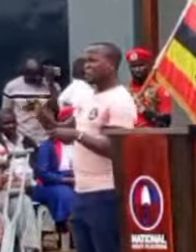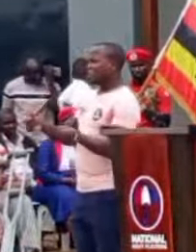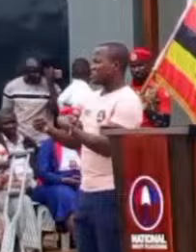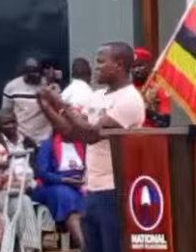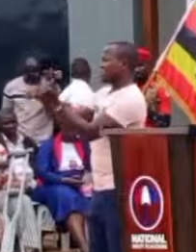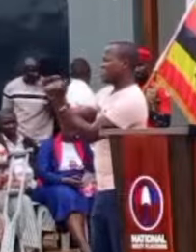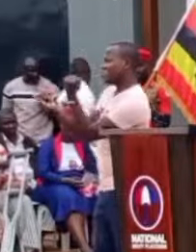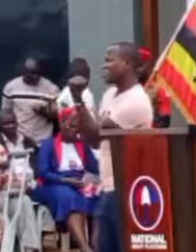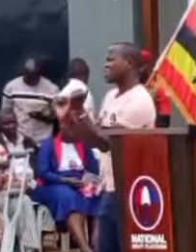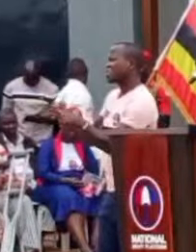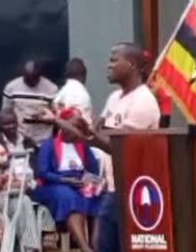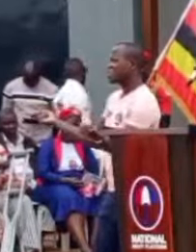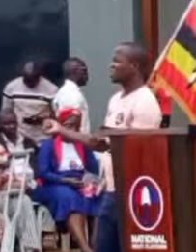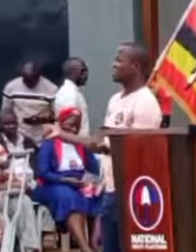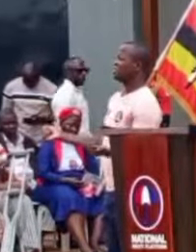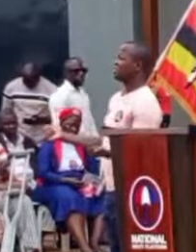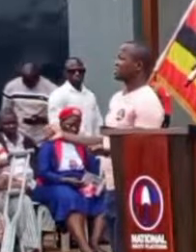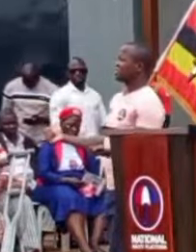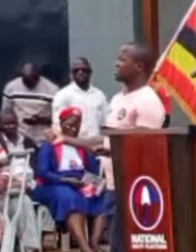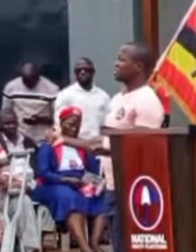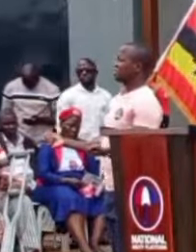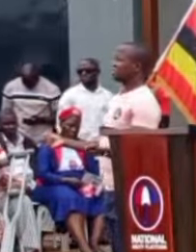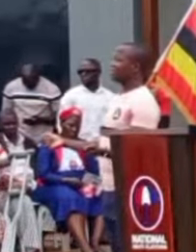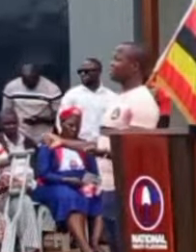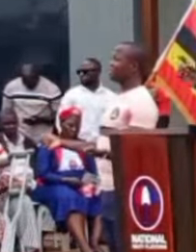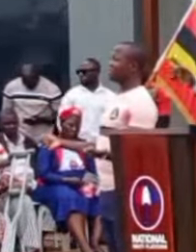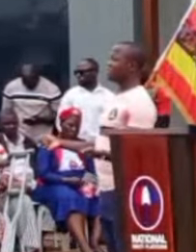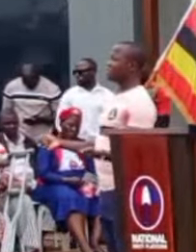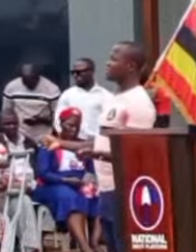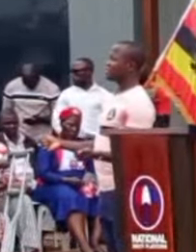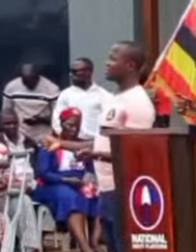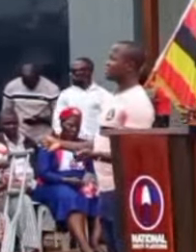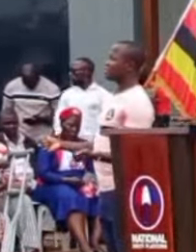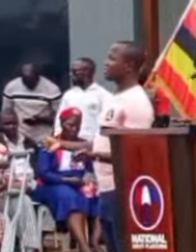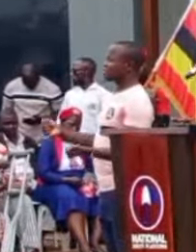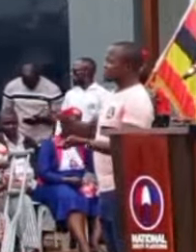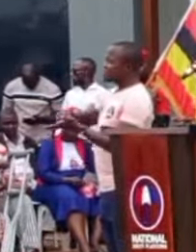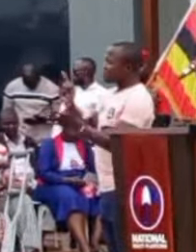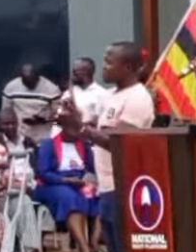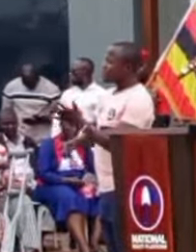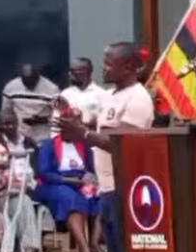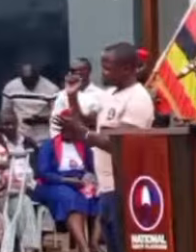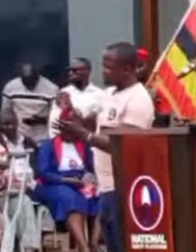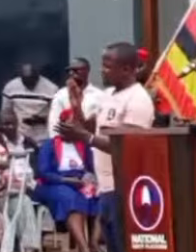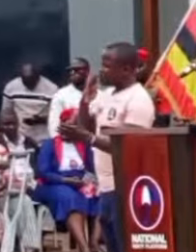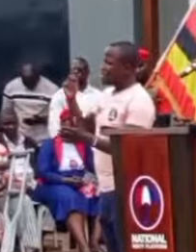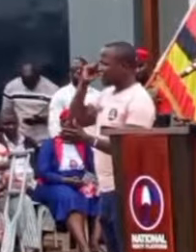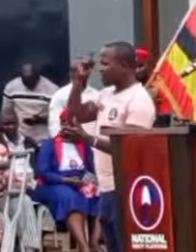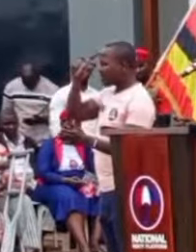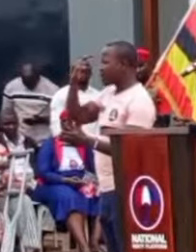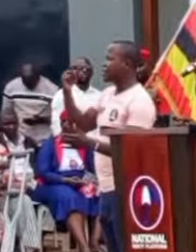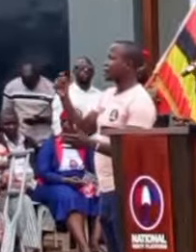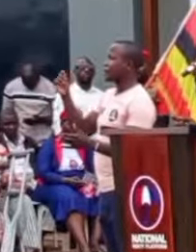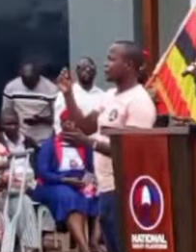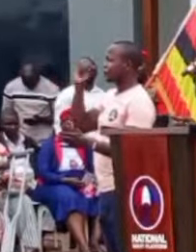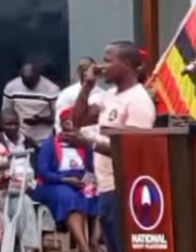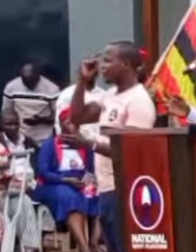tebakuwa omulimu naye ekyo kitereeza erina kubeera government policy